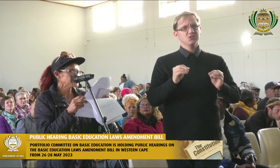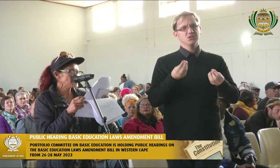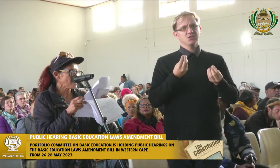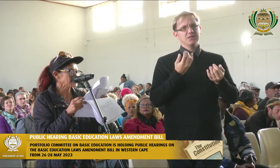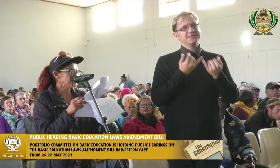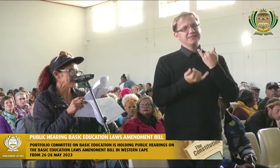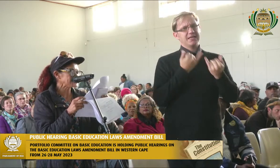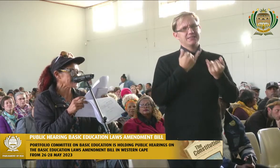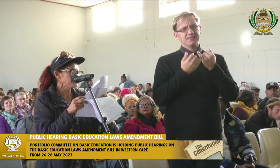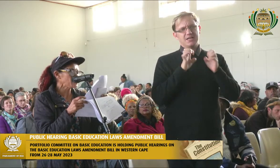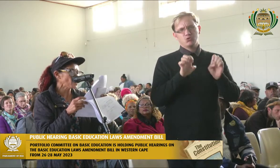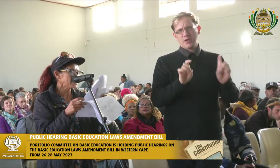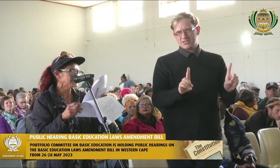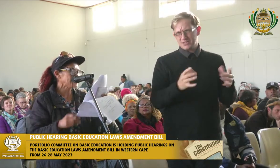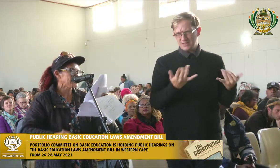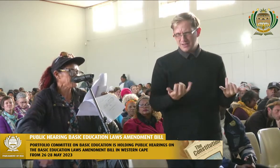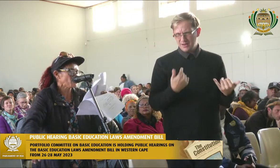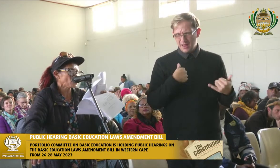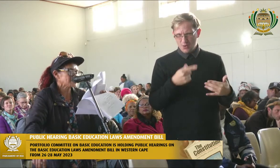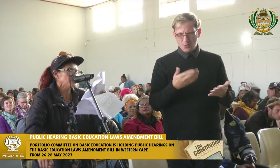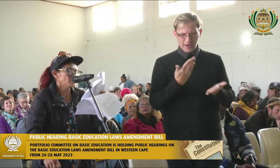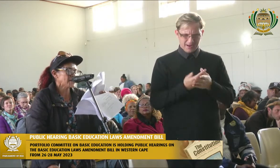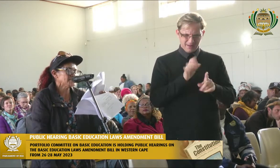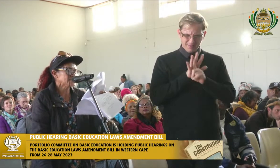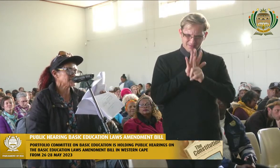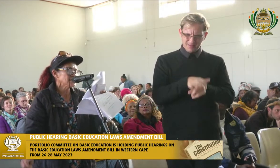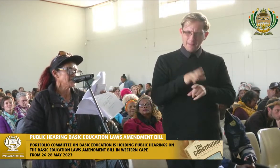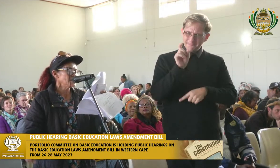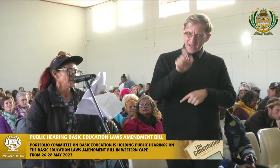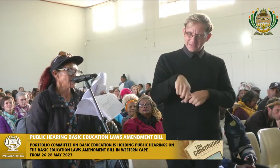and they have started that as an employer it can enforce